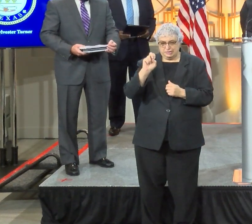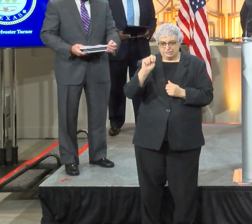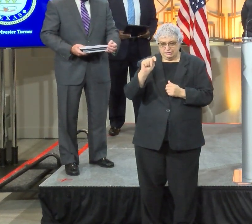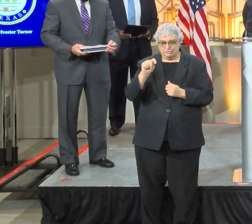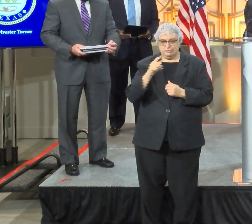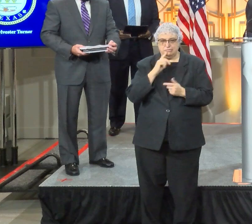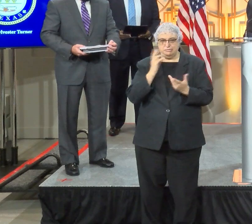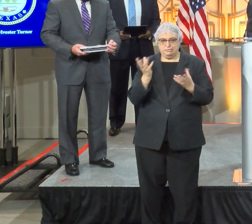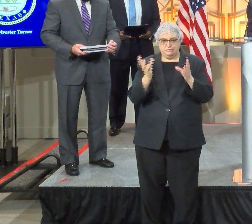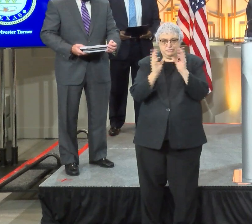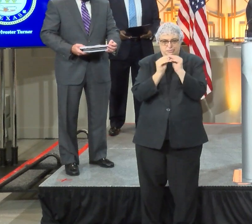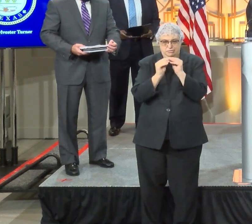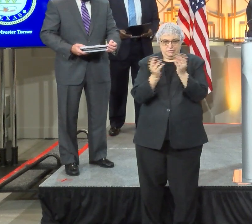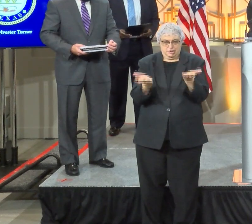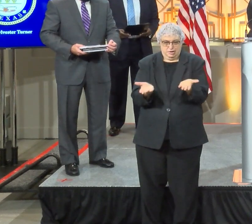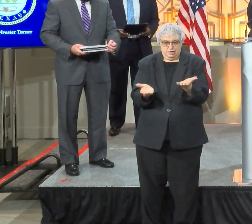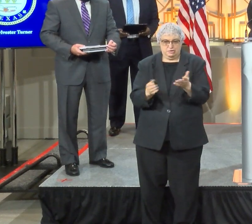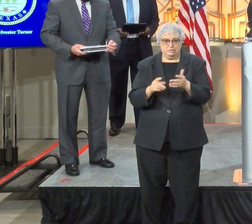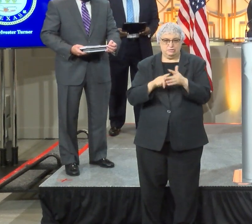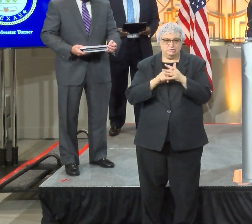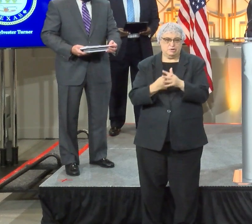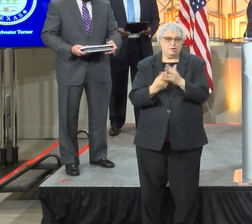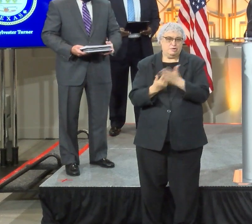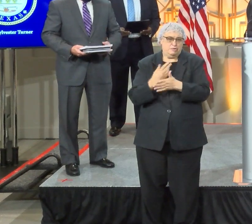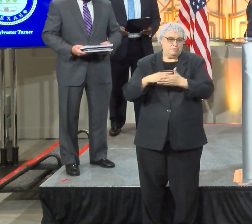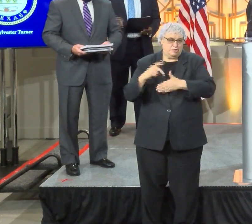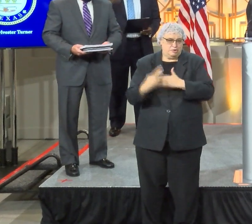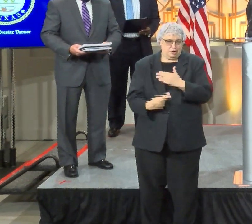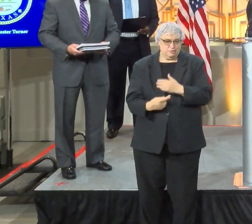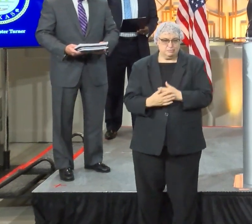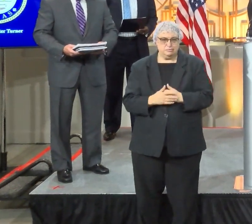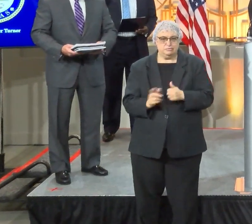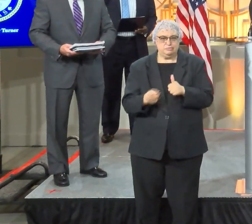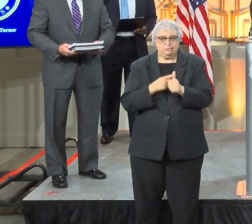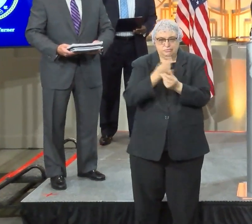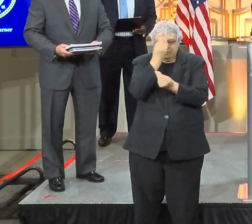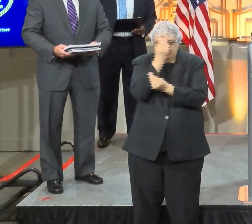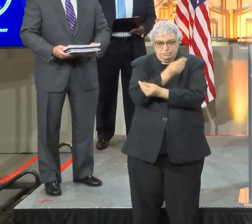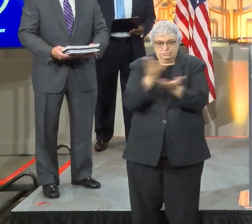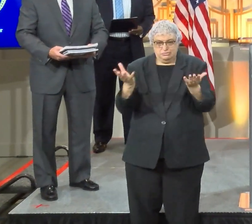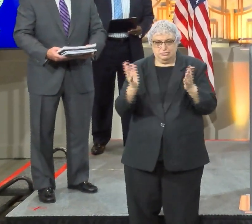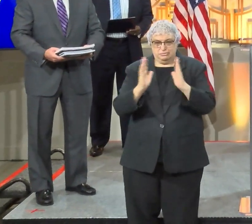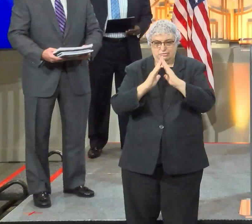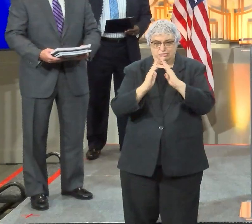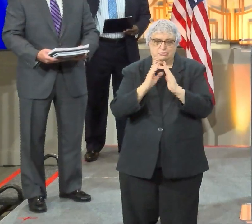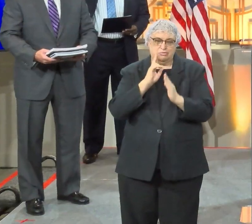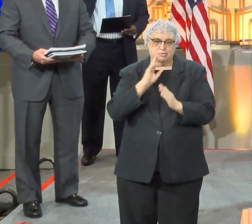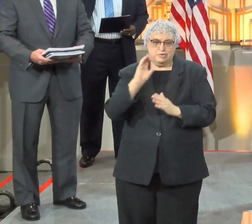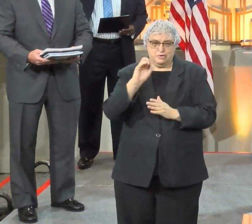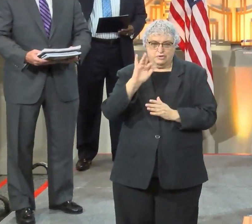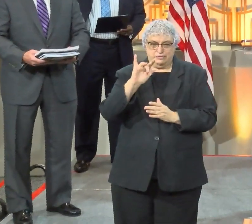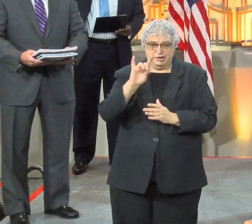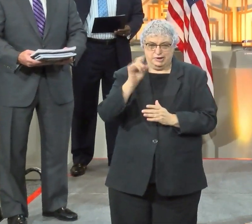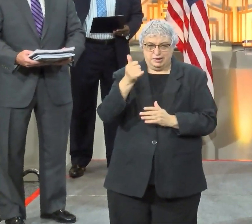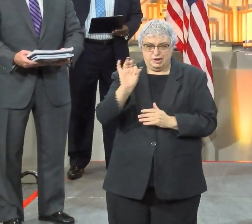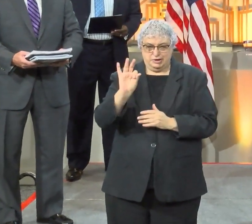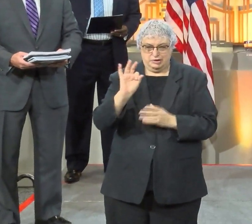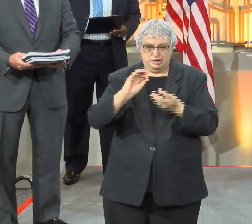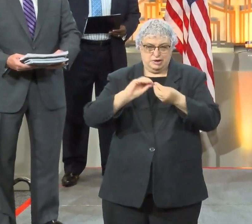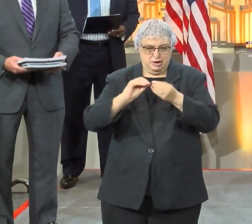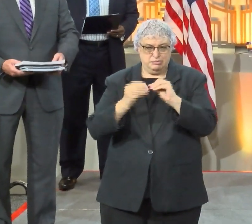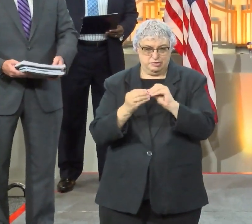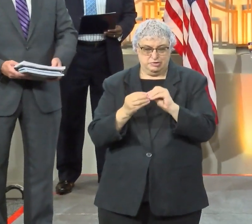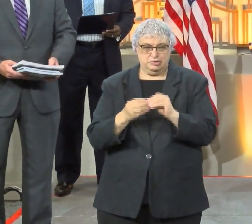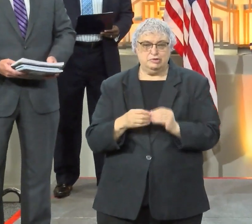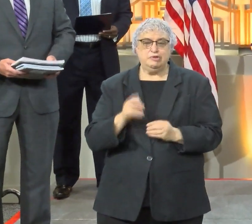with the city on an important initiative. First, I want to provide an update on the City of Houston's COVID-19 numbers.